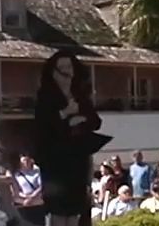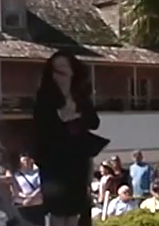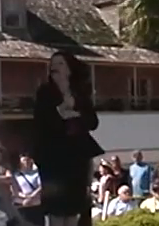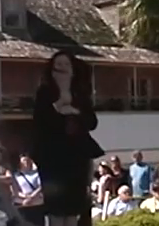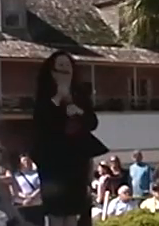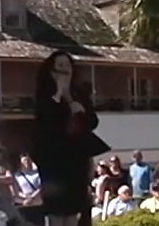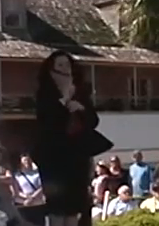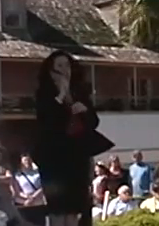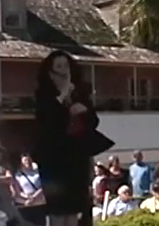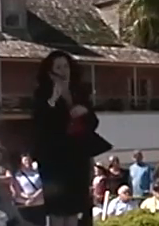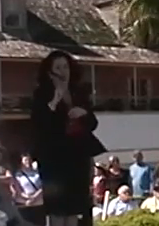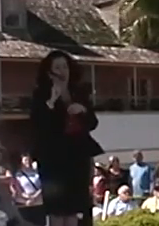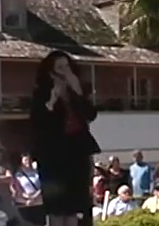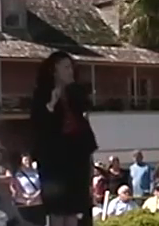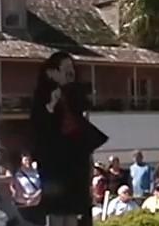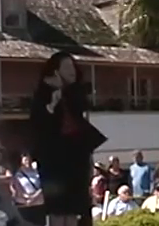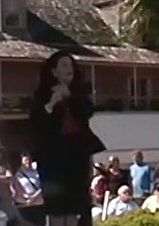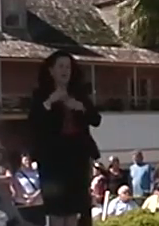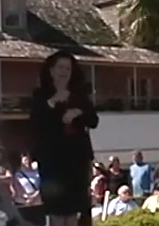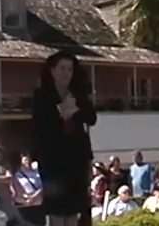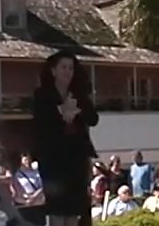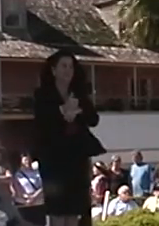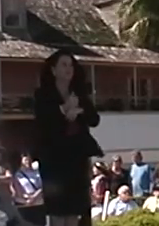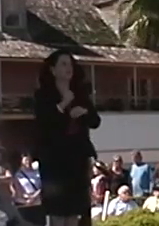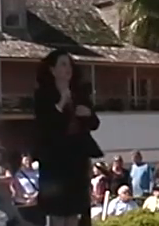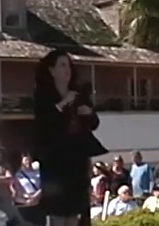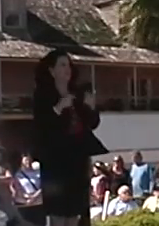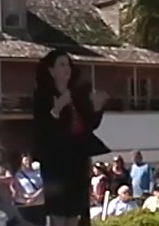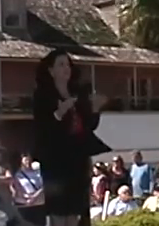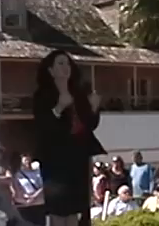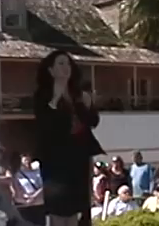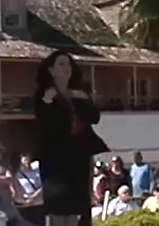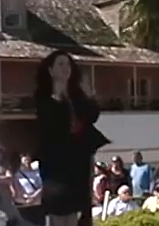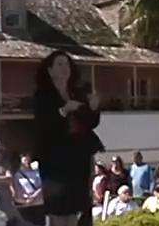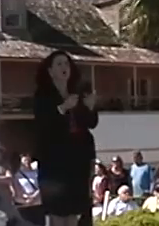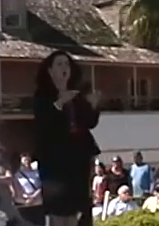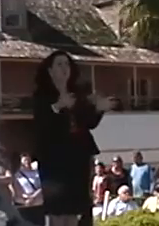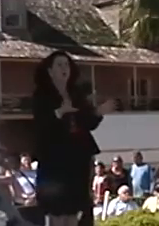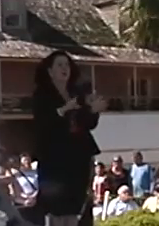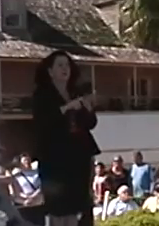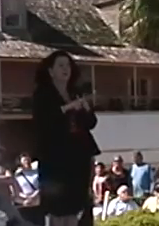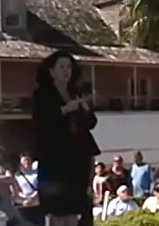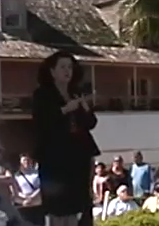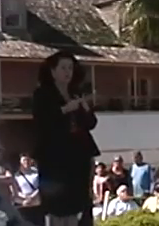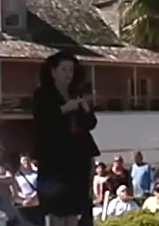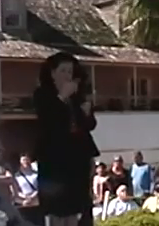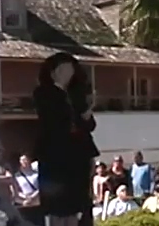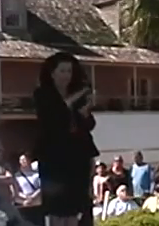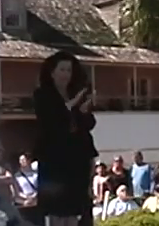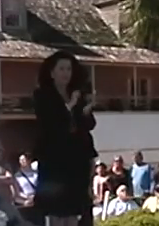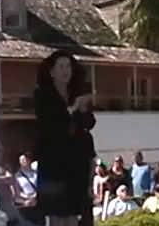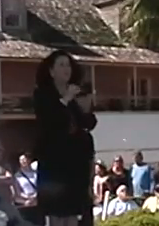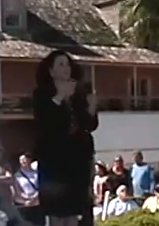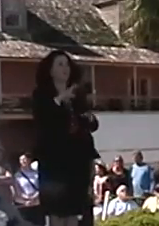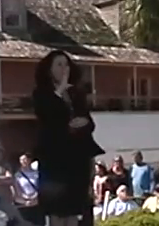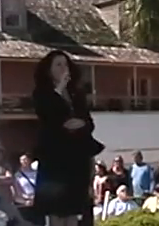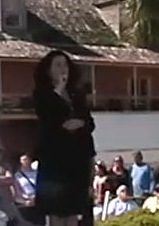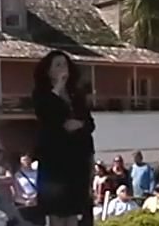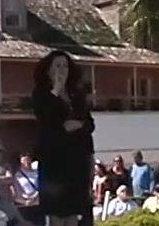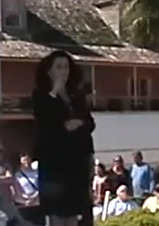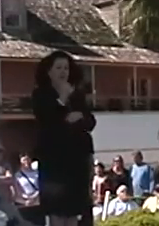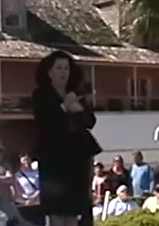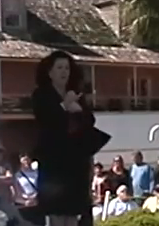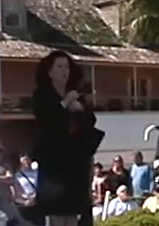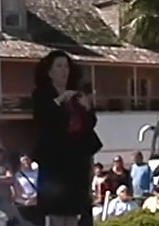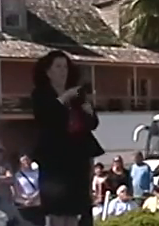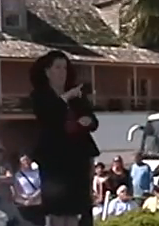parallel. Since it was originally believed that Florida was another Caribbean island, when Ponce de Leon returned to